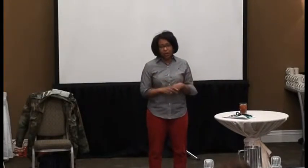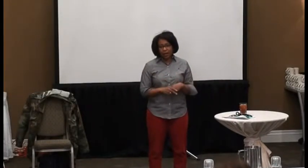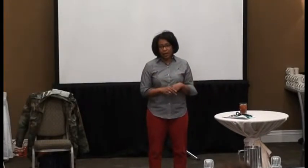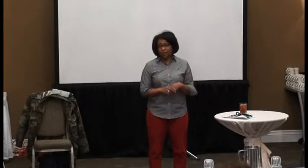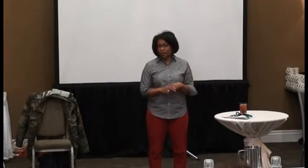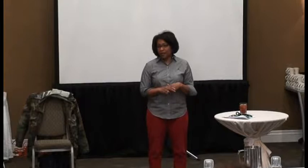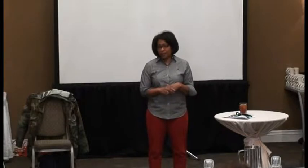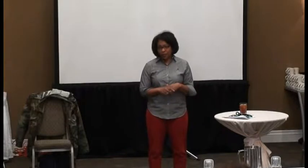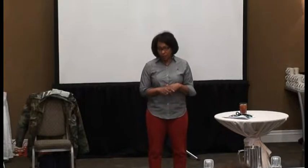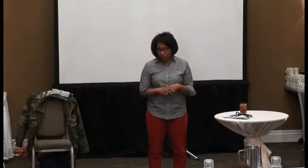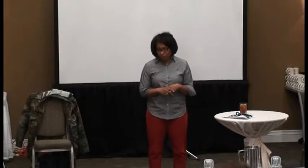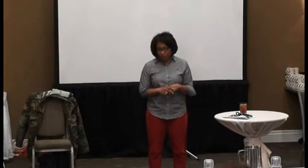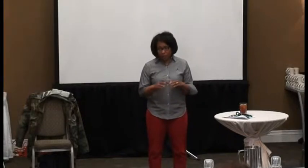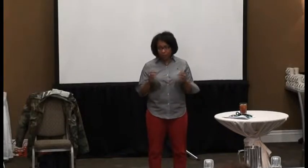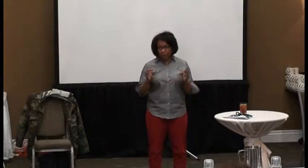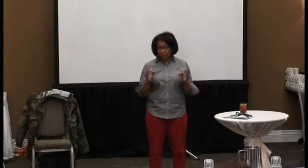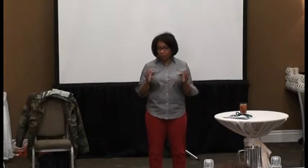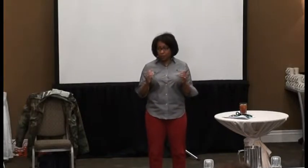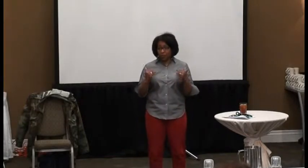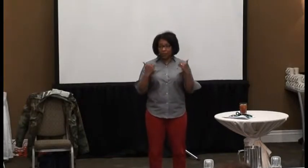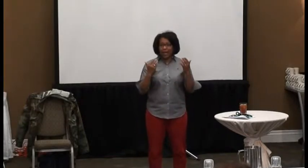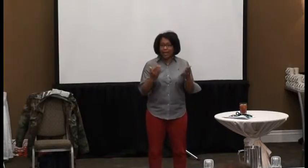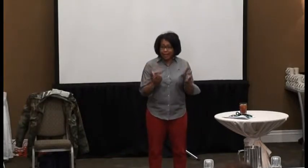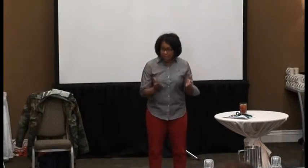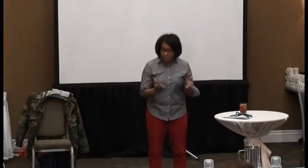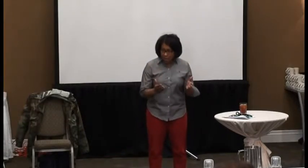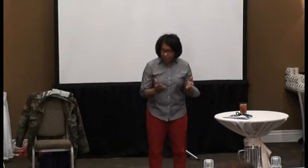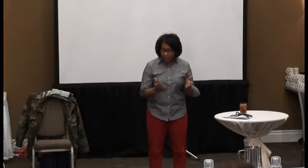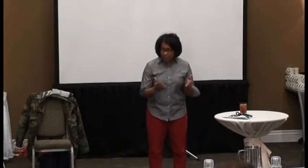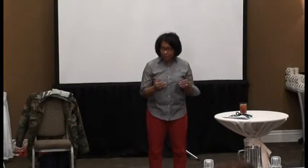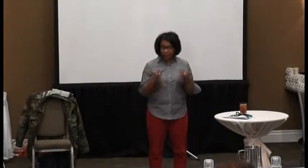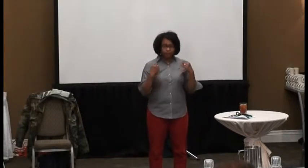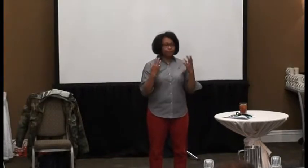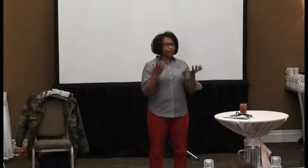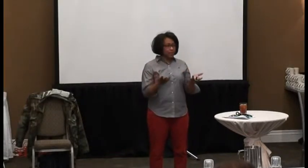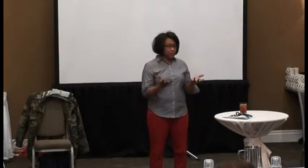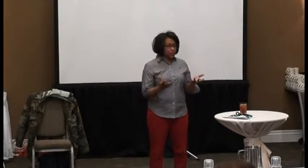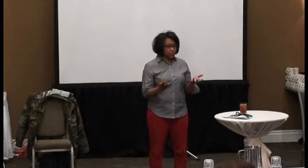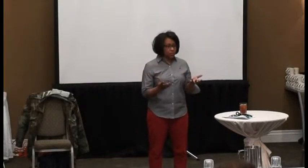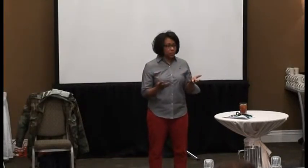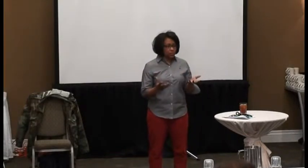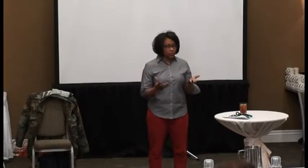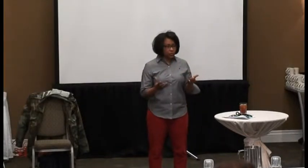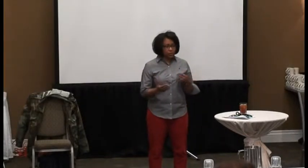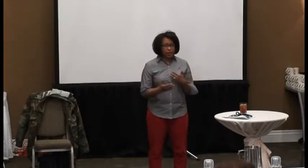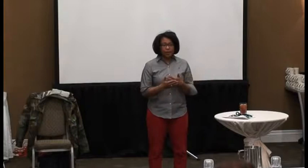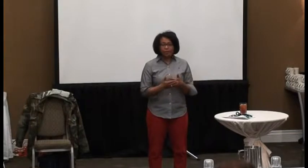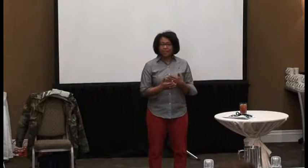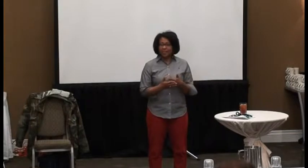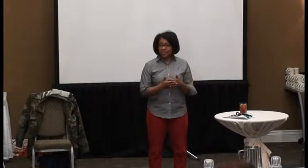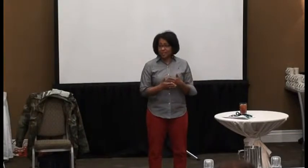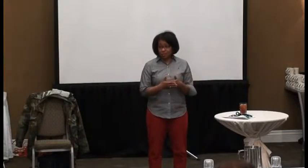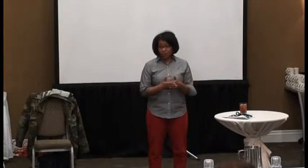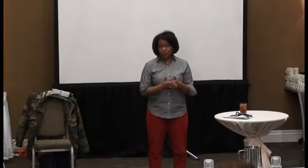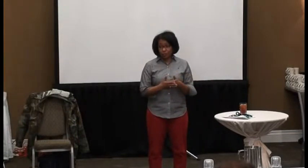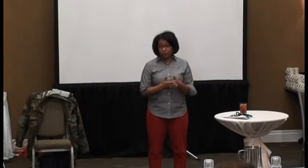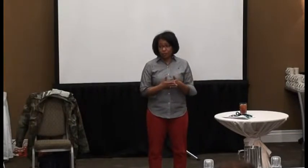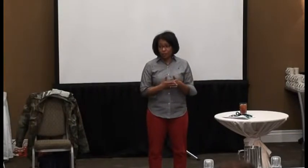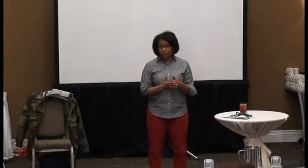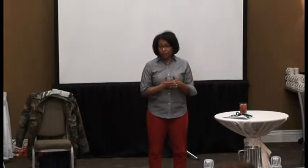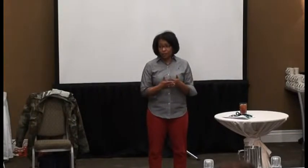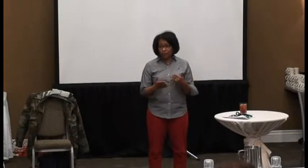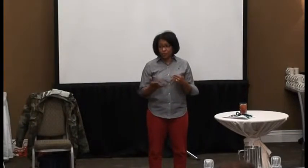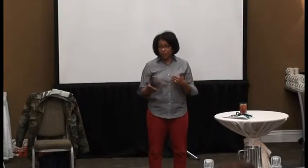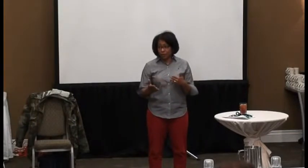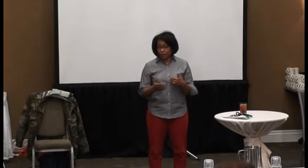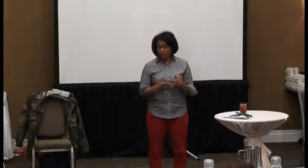who do very, very well and really are only the ADD type kids, they use it during school. But they seem to do pretty